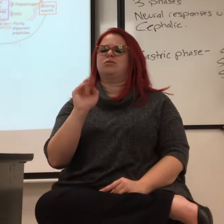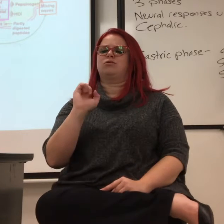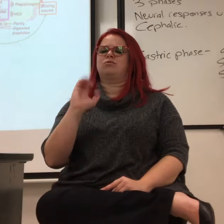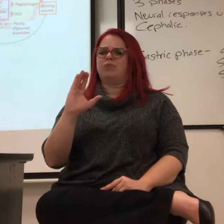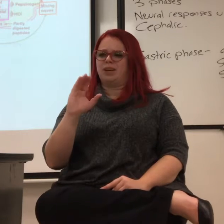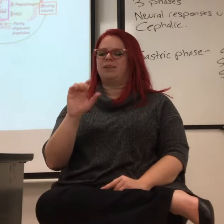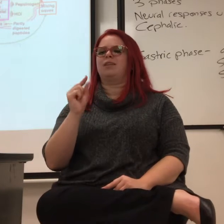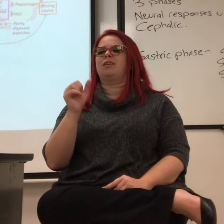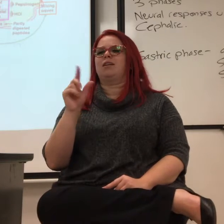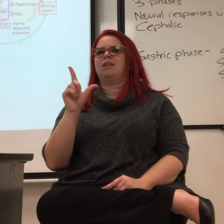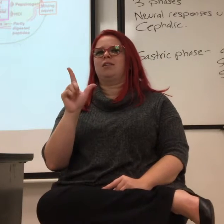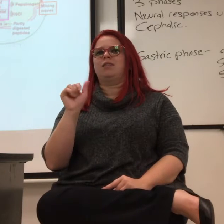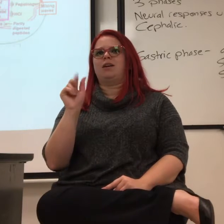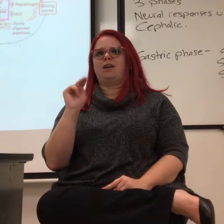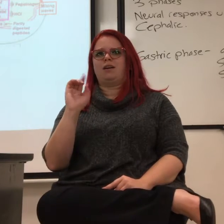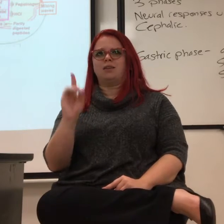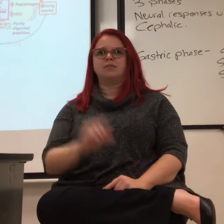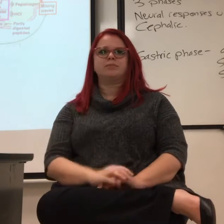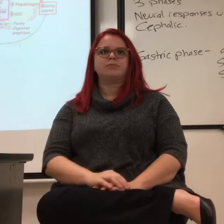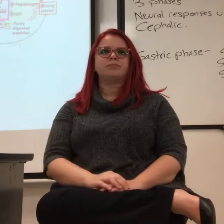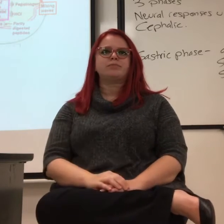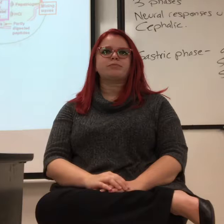I'm writing stretch reflex.